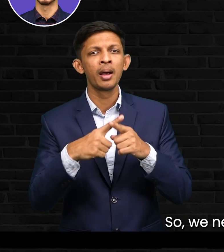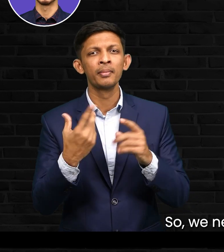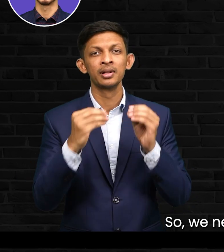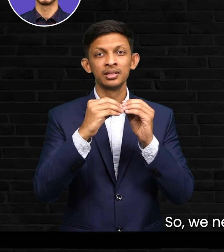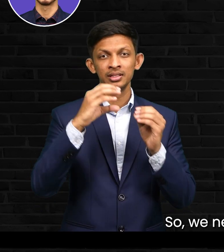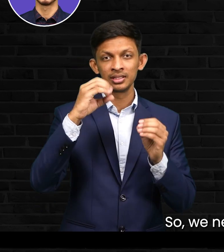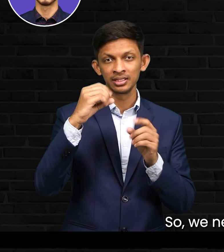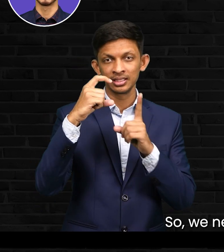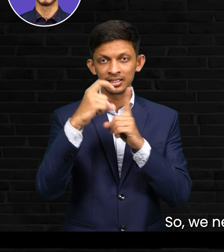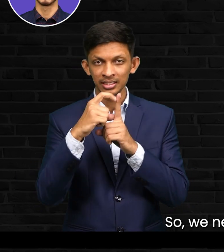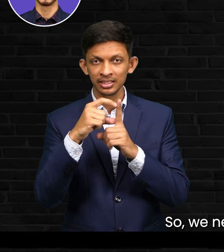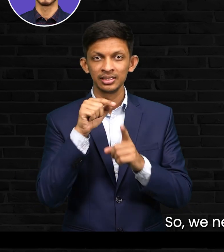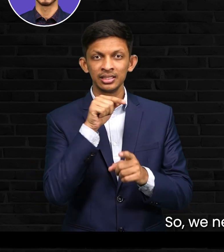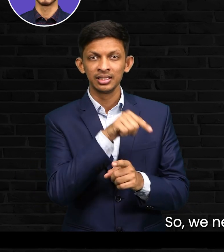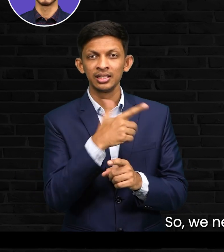BOD,